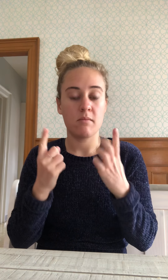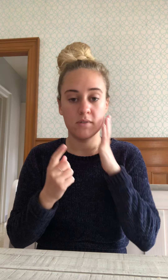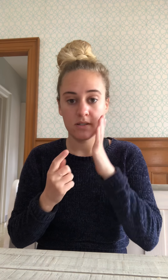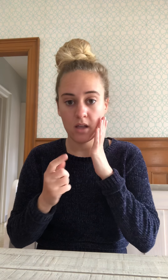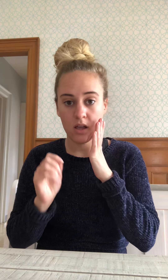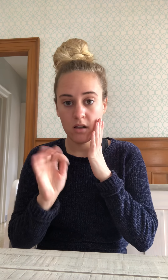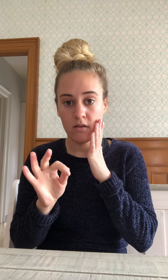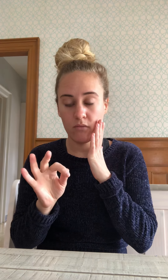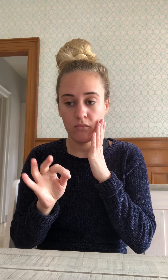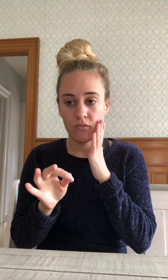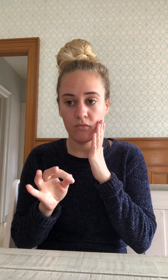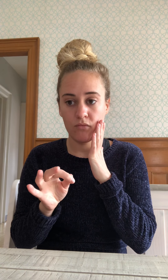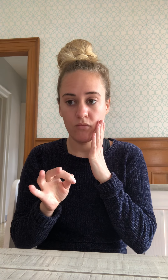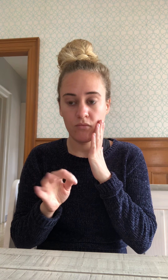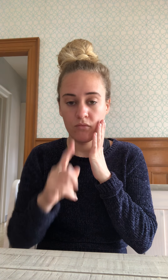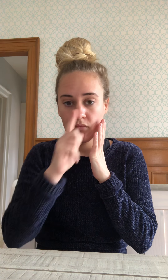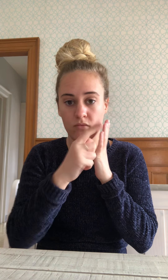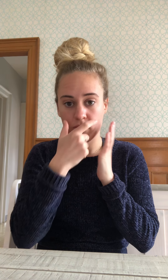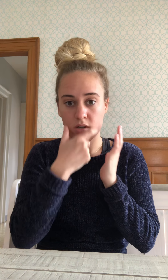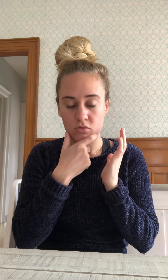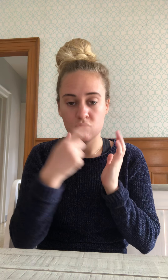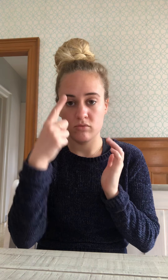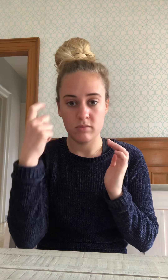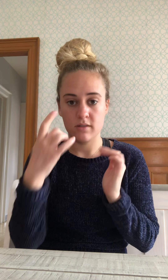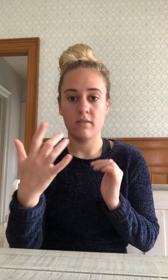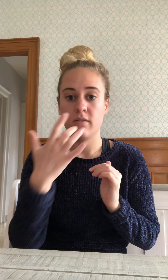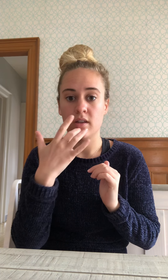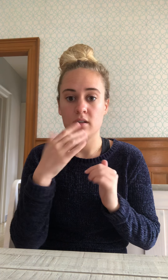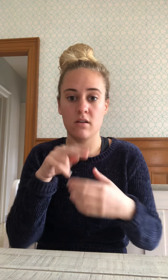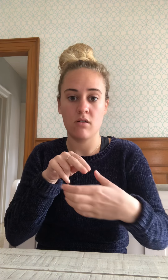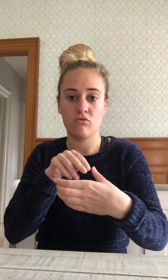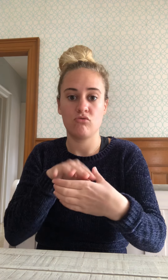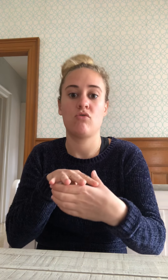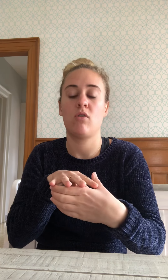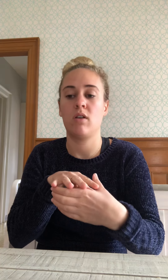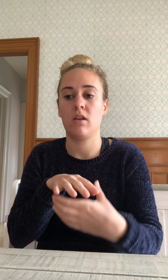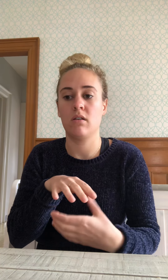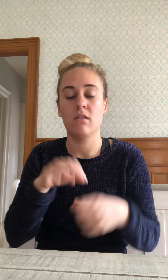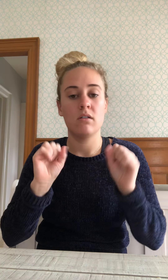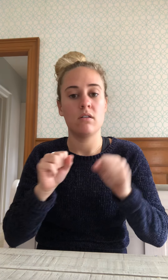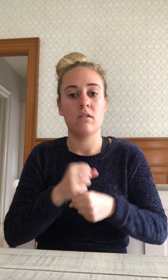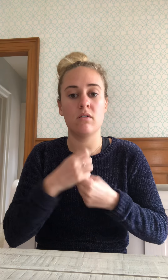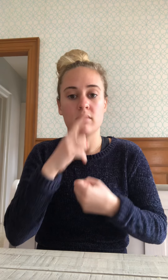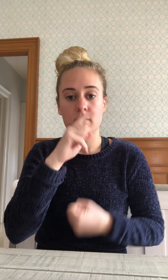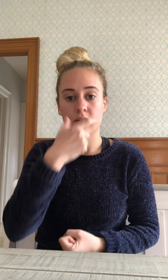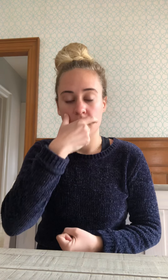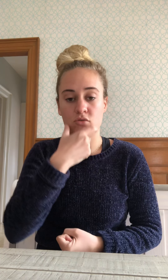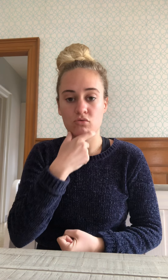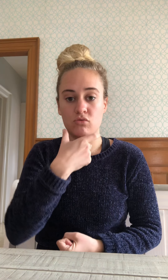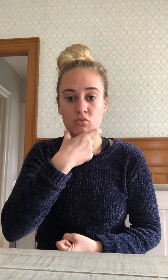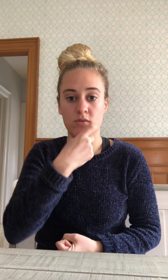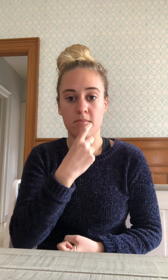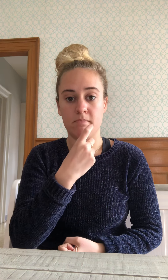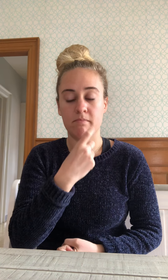of the denture because of the tongue crowding, causing the denture to tip. And when